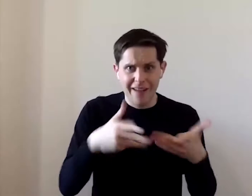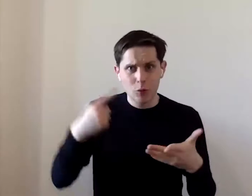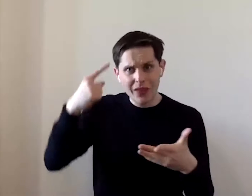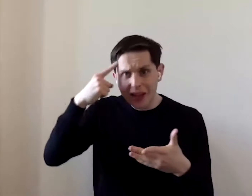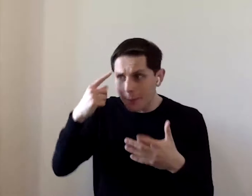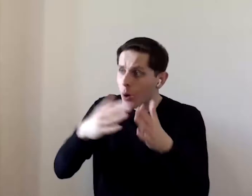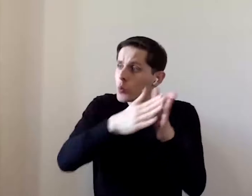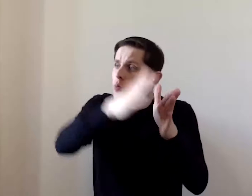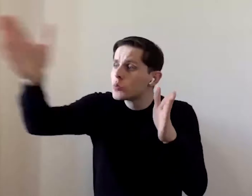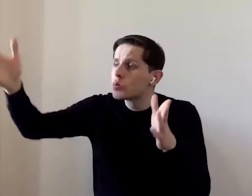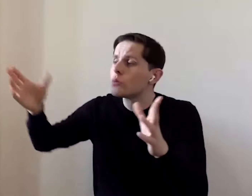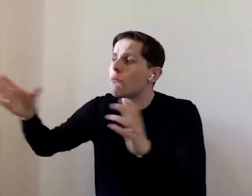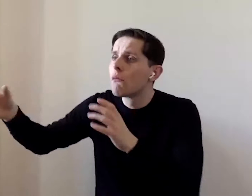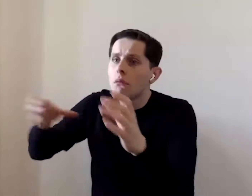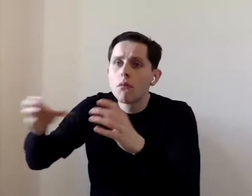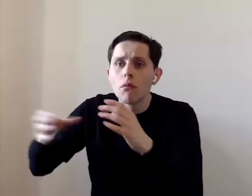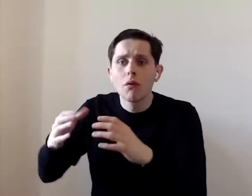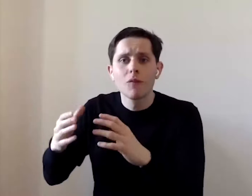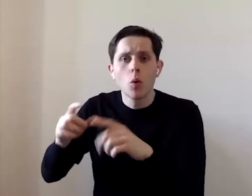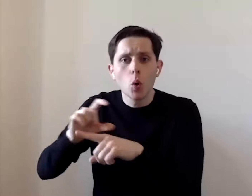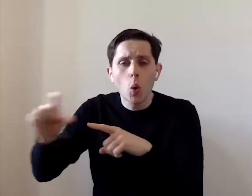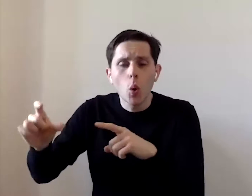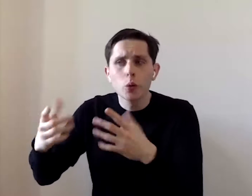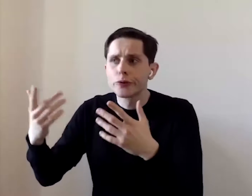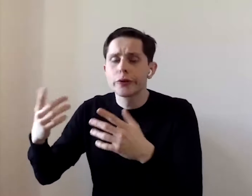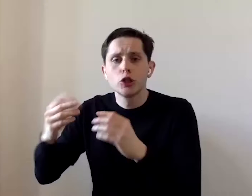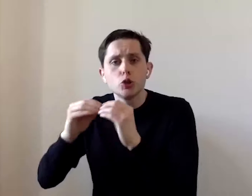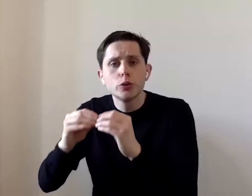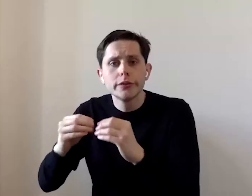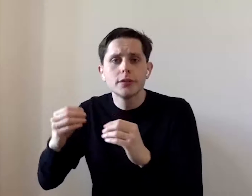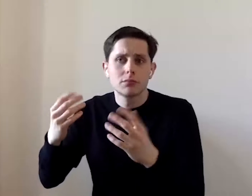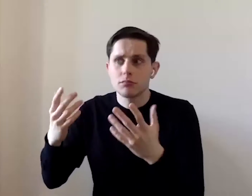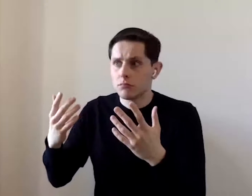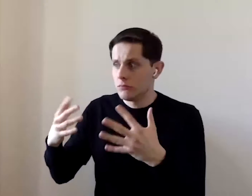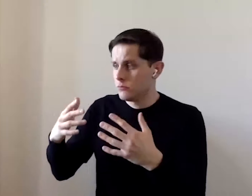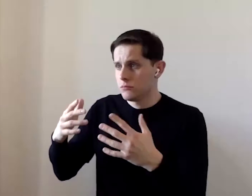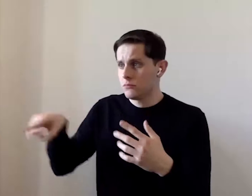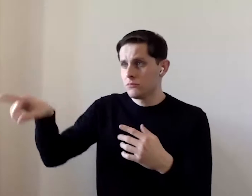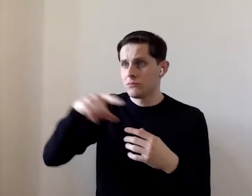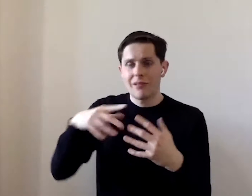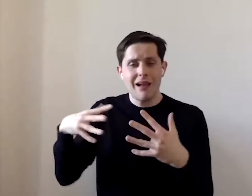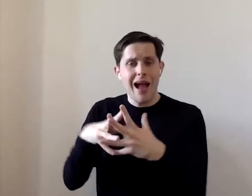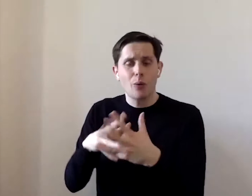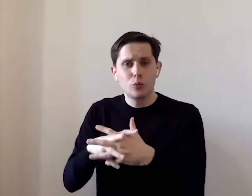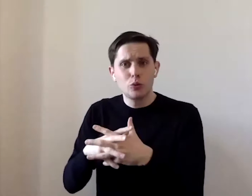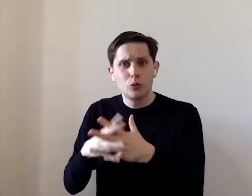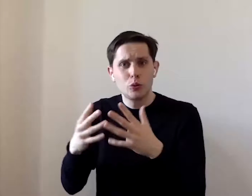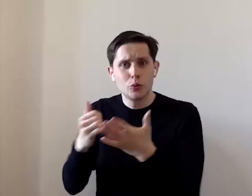architects. I think they need to be more attuned to the needs of different people who want to study. And I